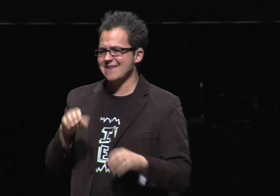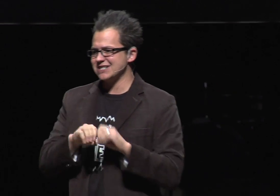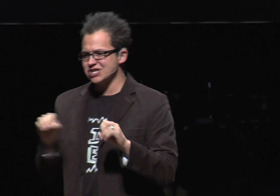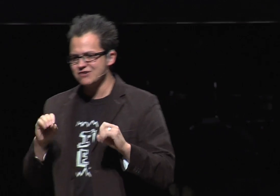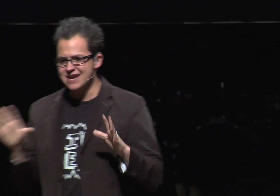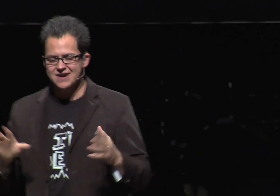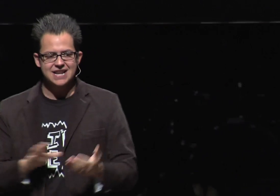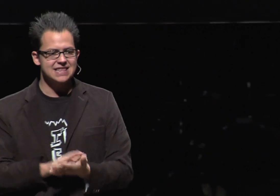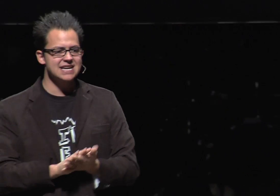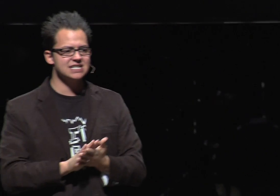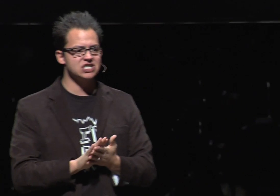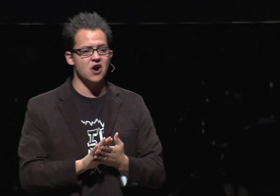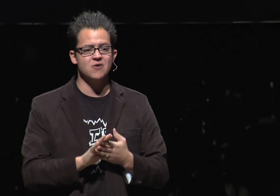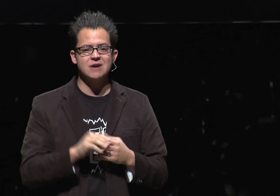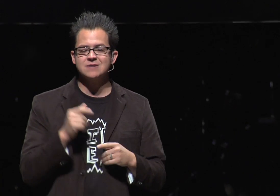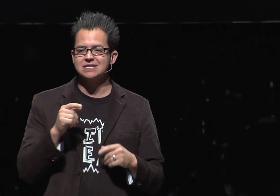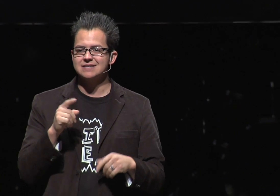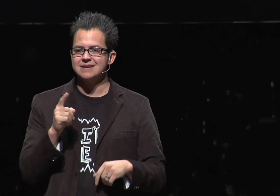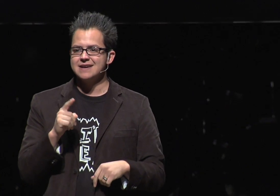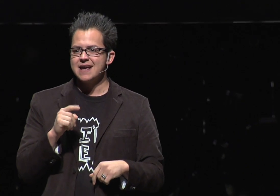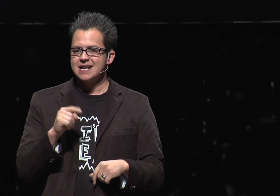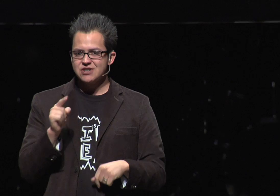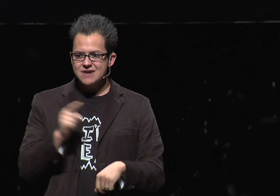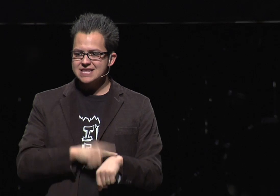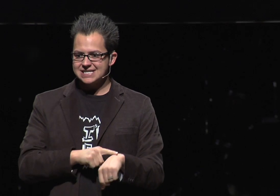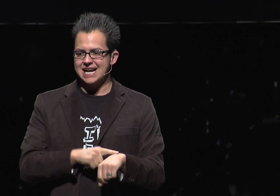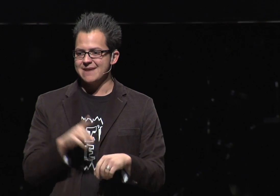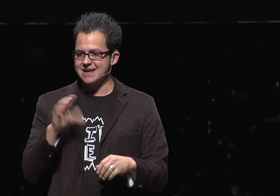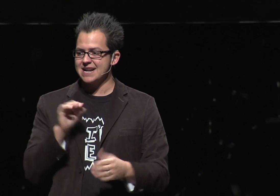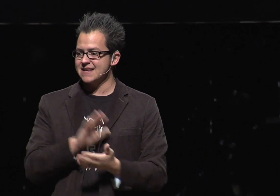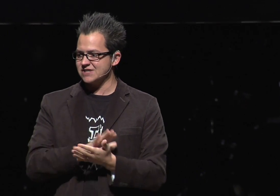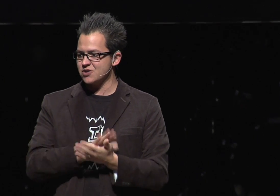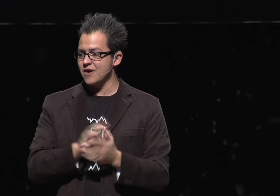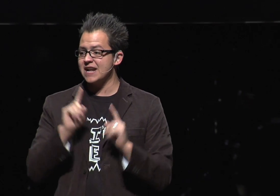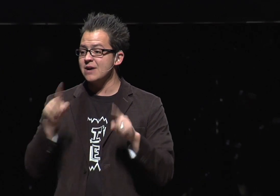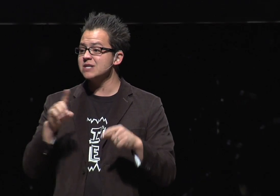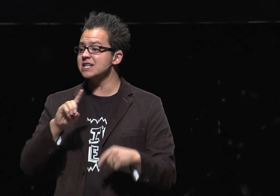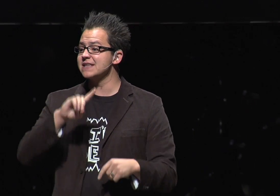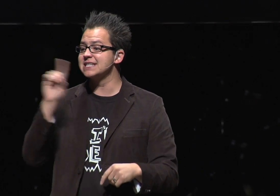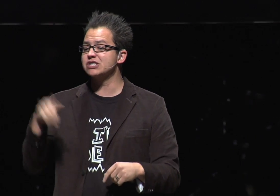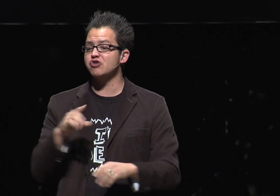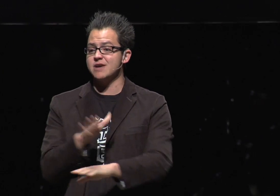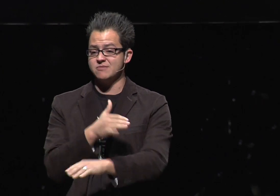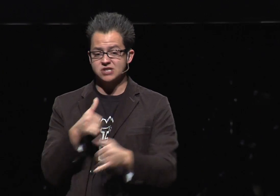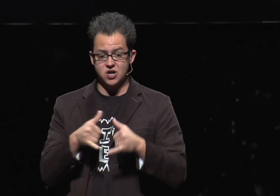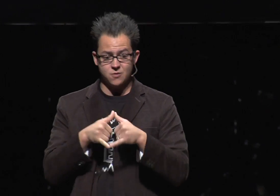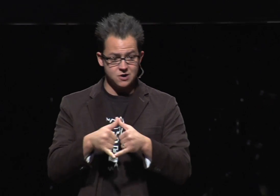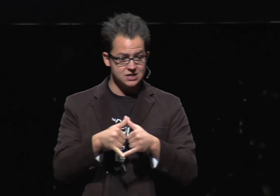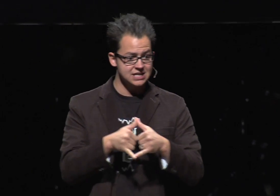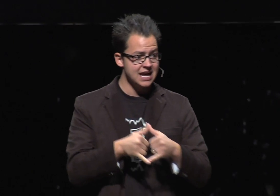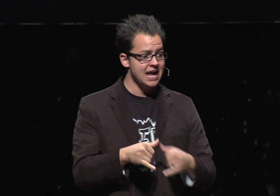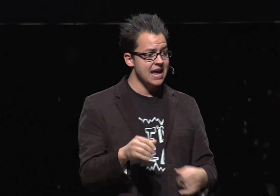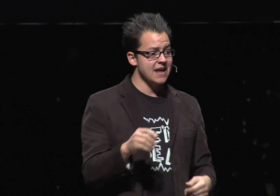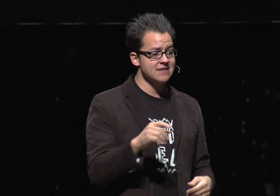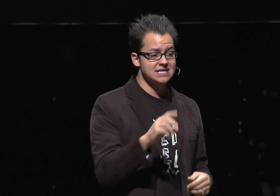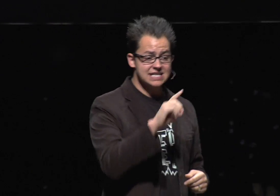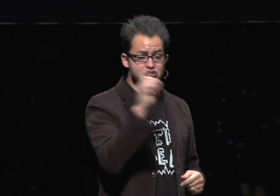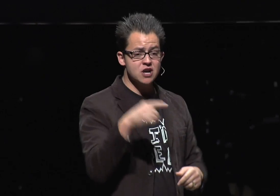have a degree or anything. So it was during this time that I left school that I went to the Detroit Music Awards. And the Detroit